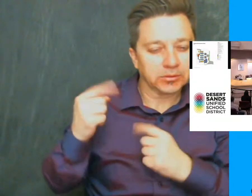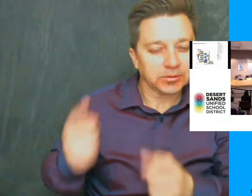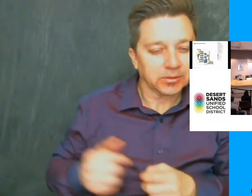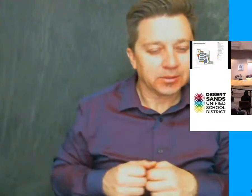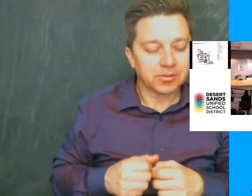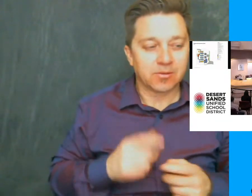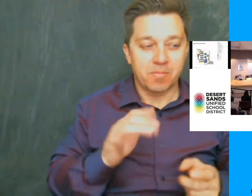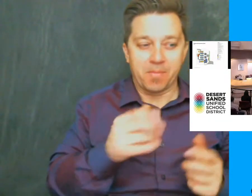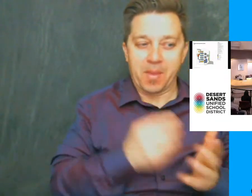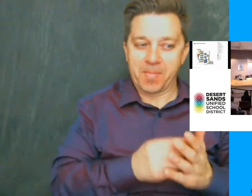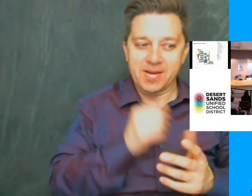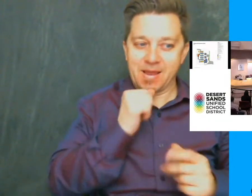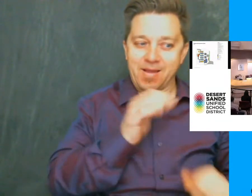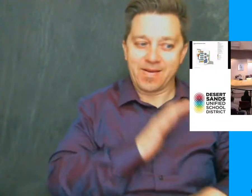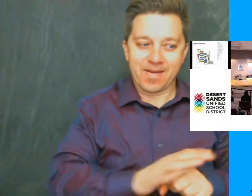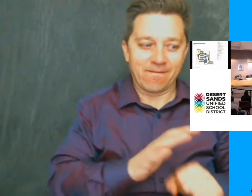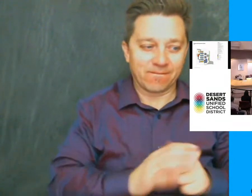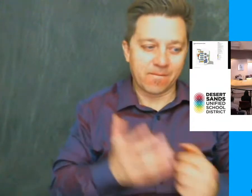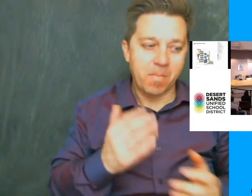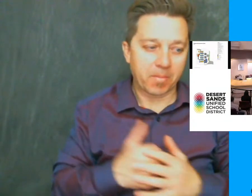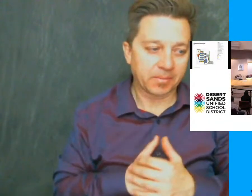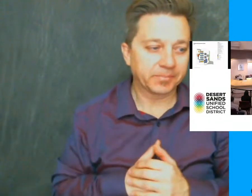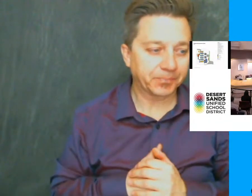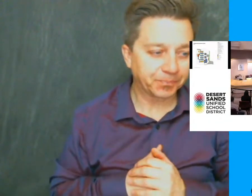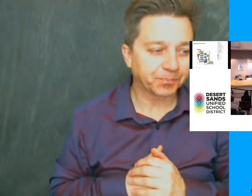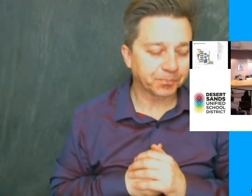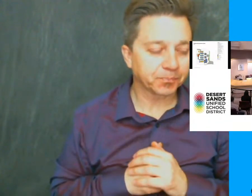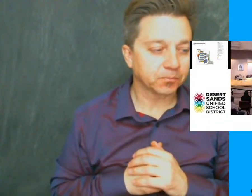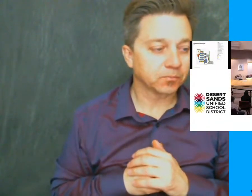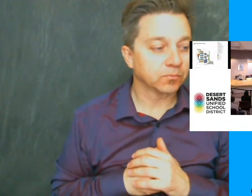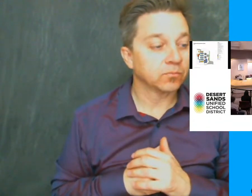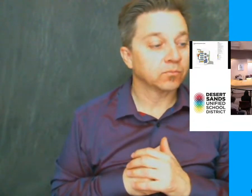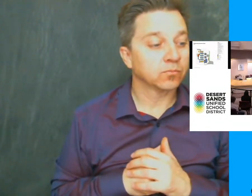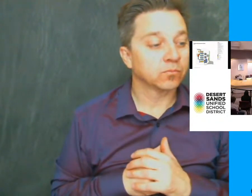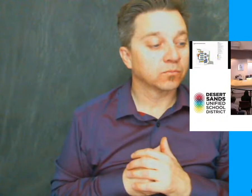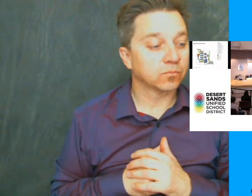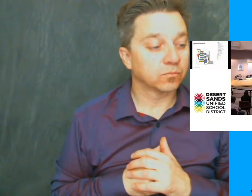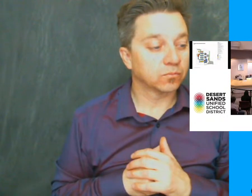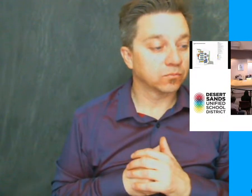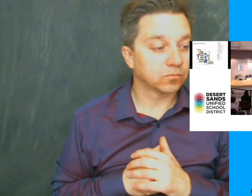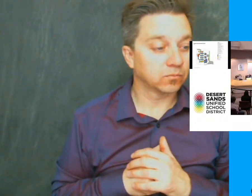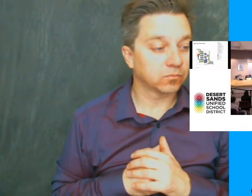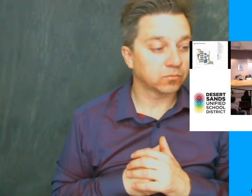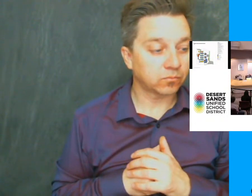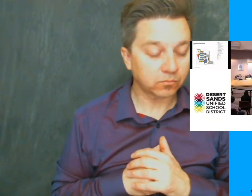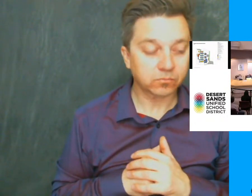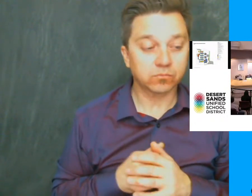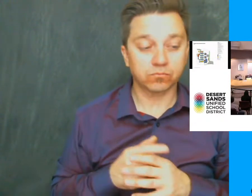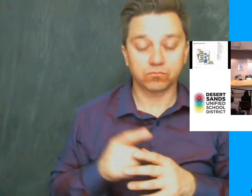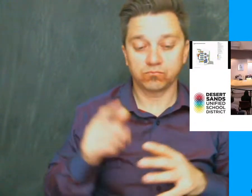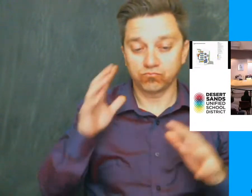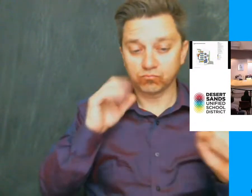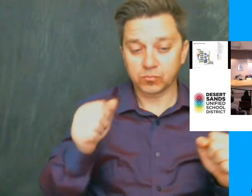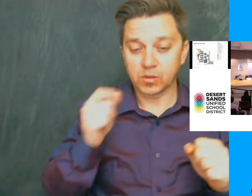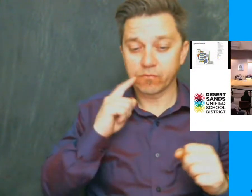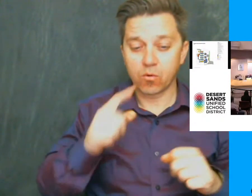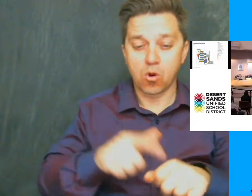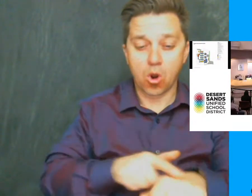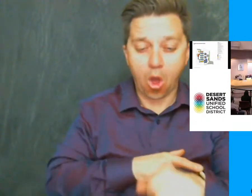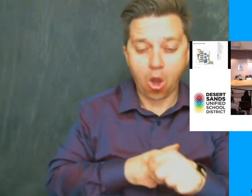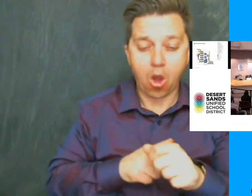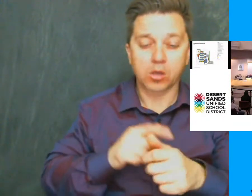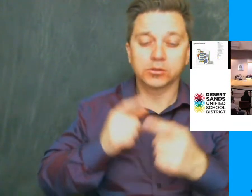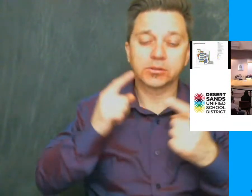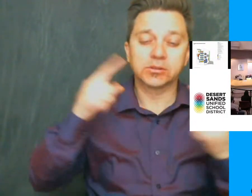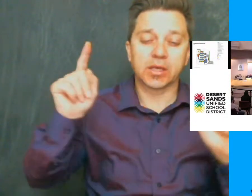as we think. Superintendent Bailey, any comments? For the long partnership, very successful partnership. Appreciate our